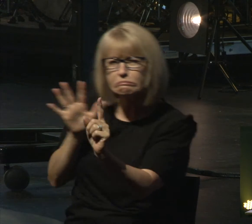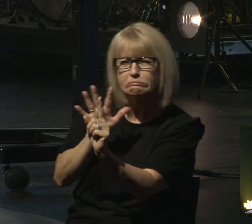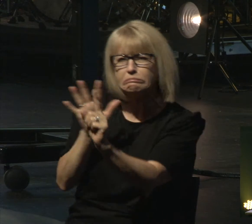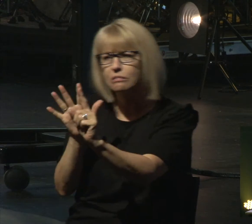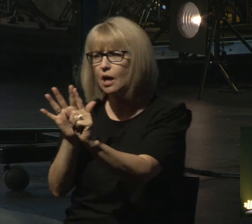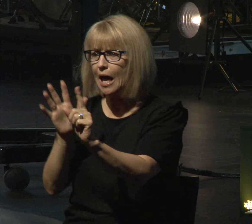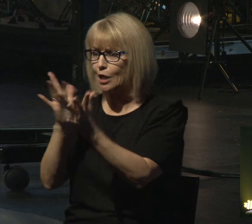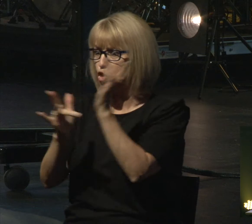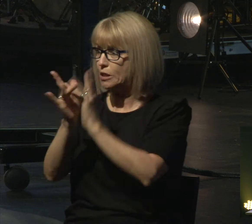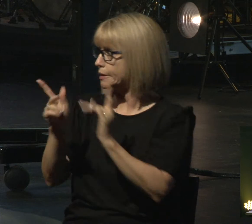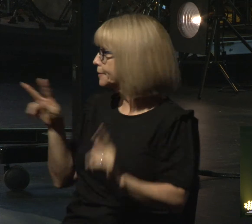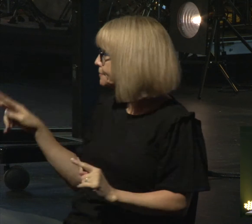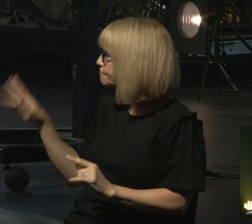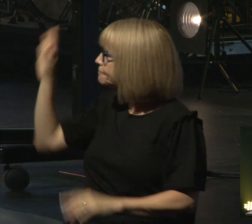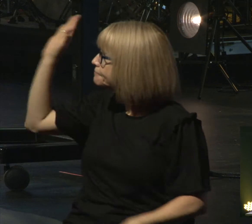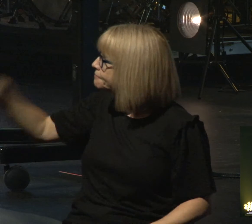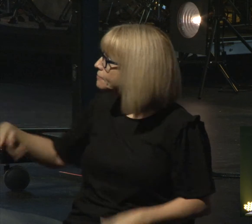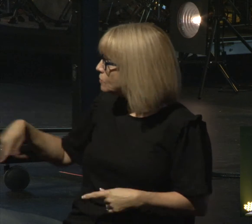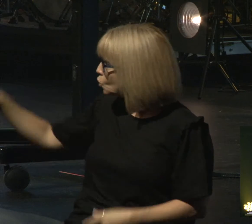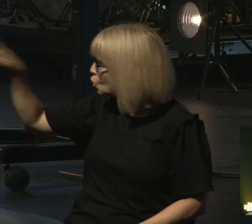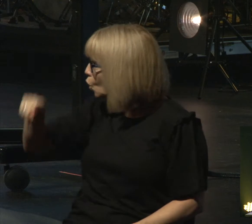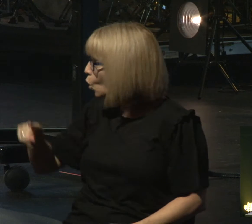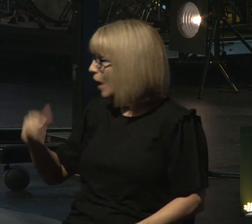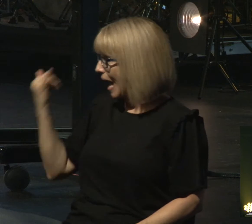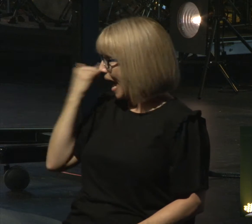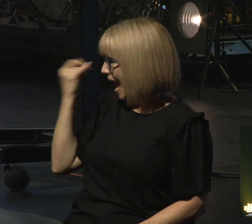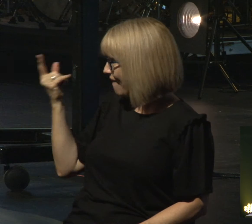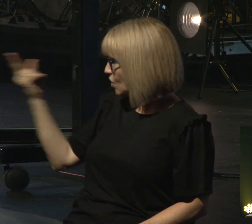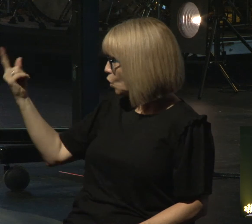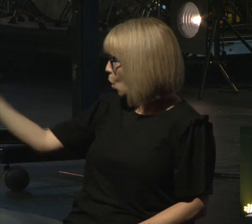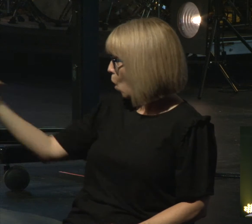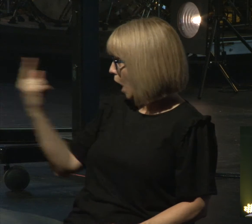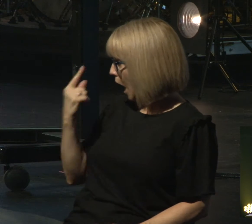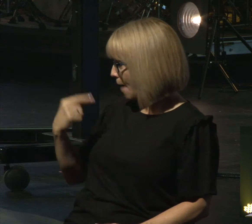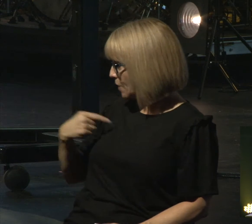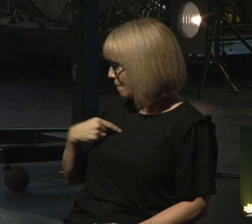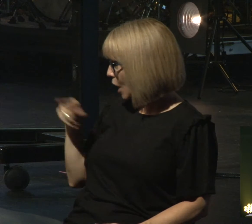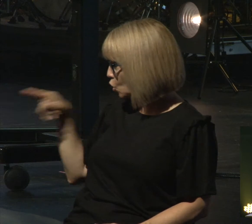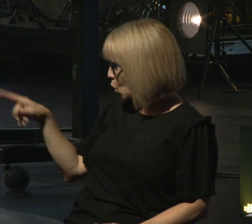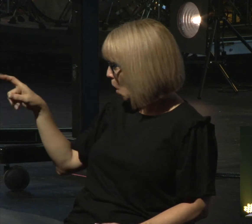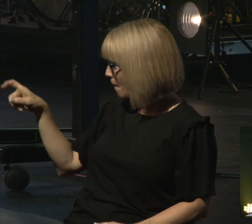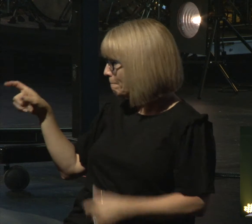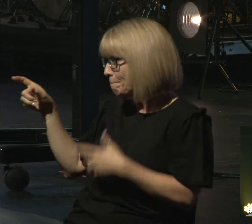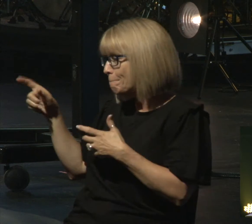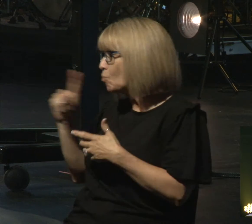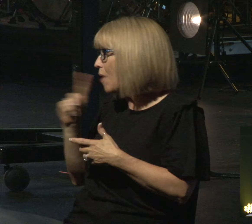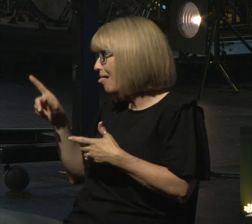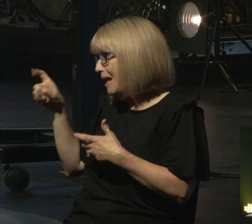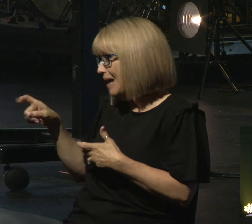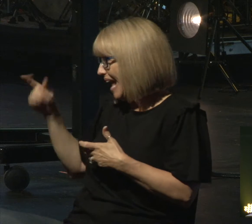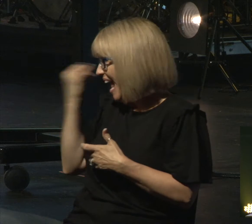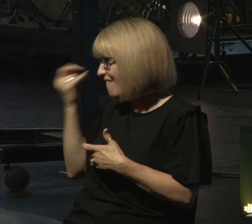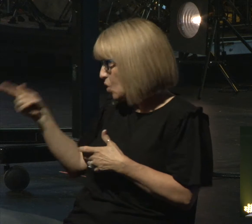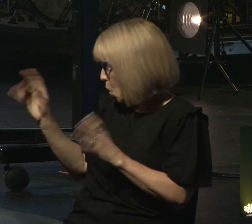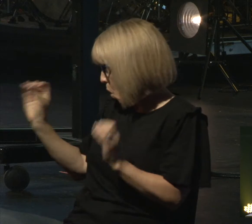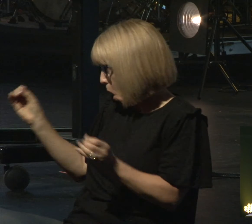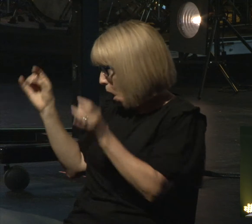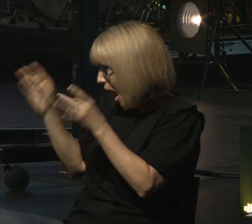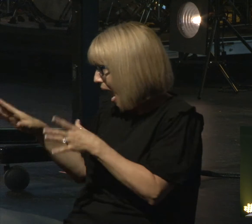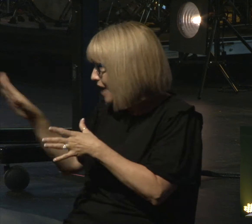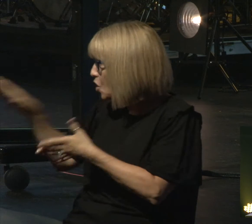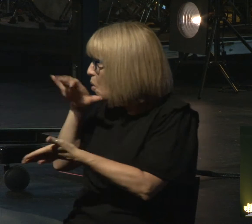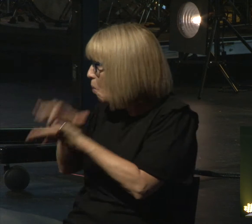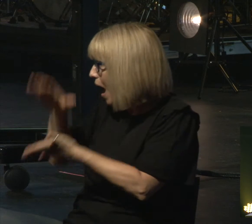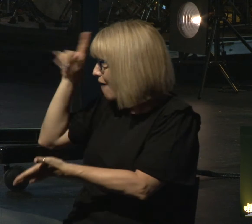anyone comes to me and does not hate his own father and mother and wife and children and brothers